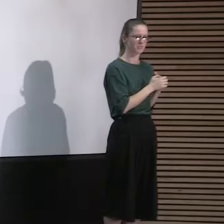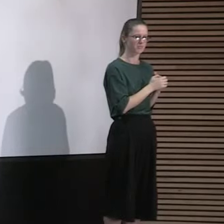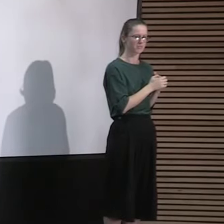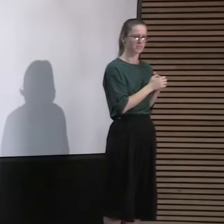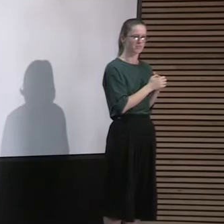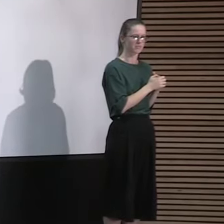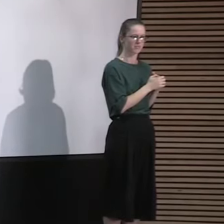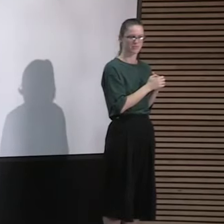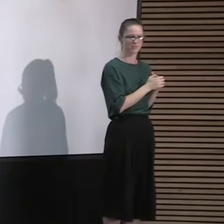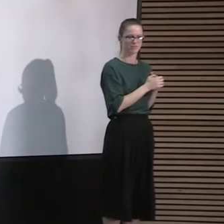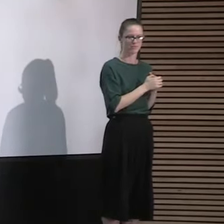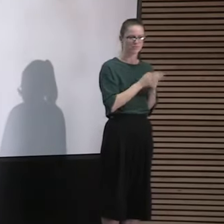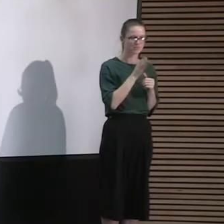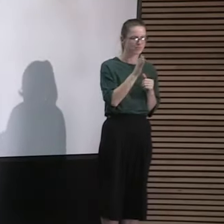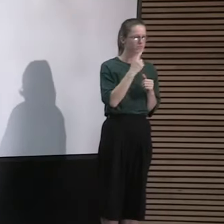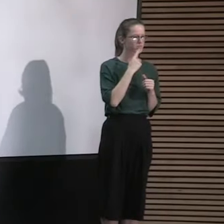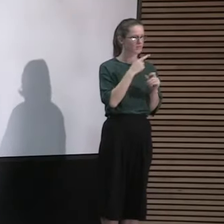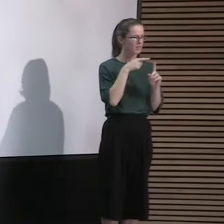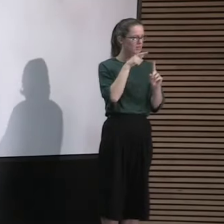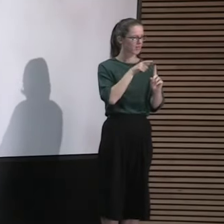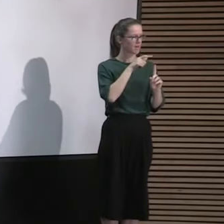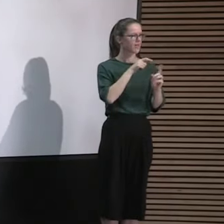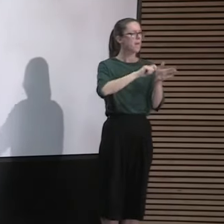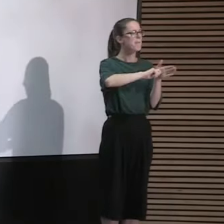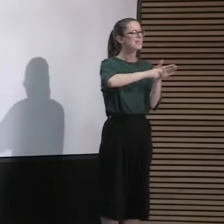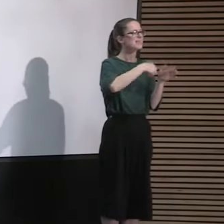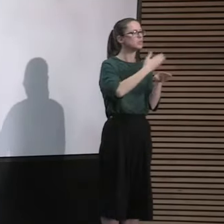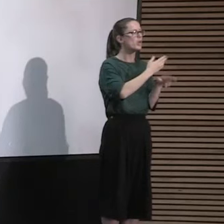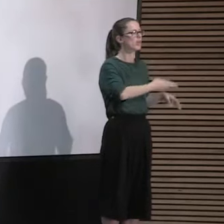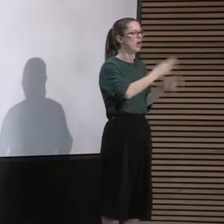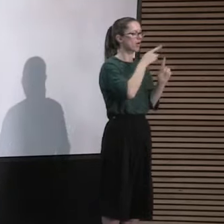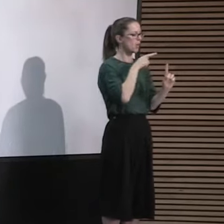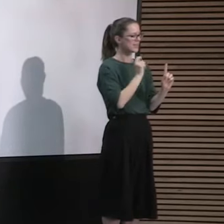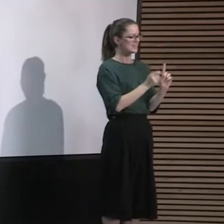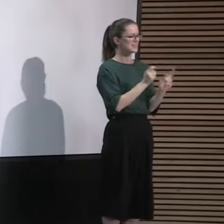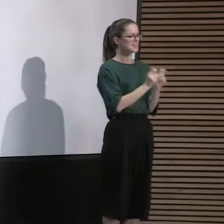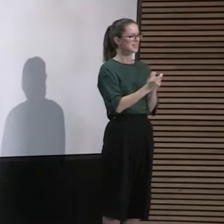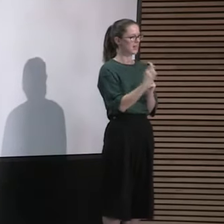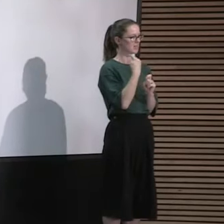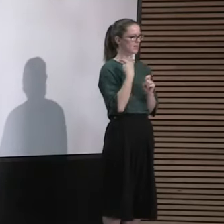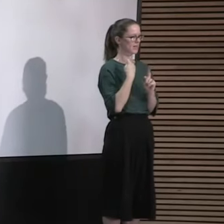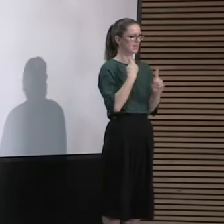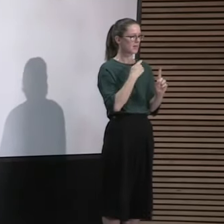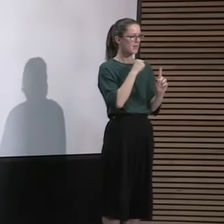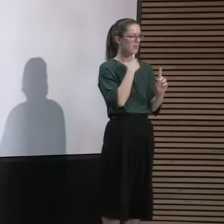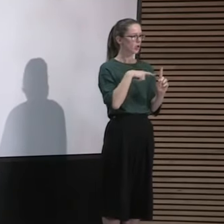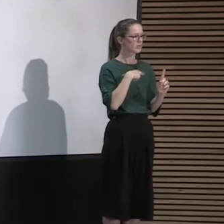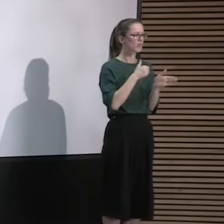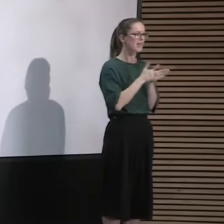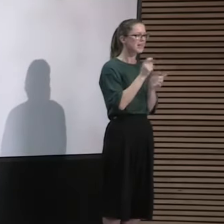said that this man had been tested on Thursday, the maintenance worker, as part of new mandatory testing. Does that mean that he wouldn't have been